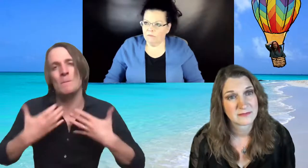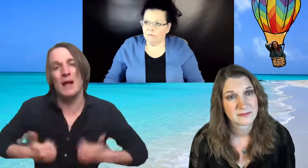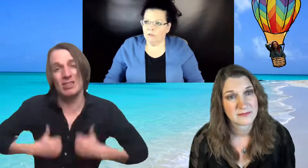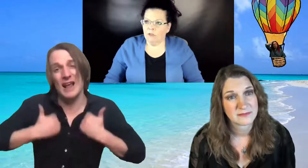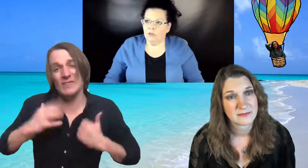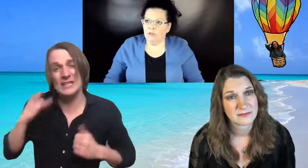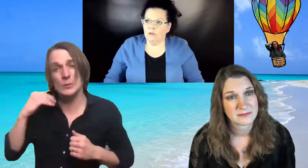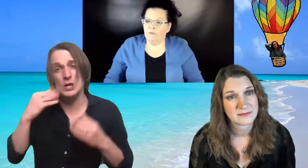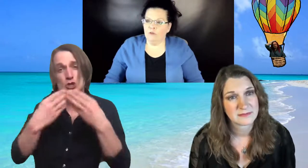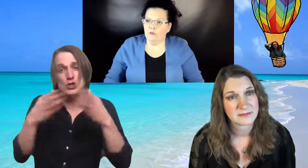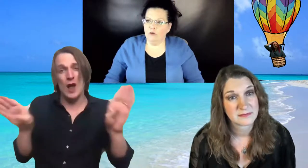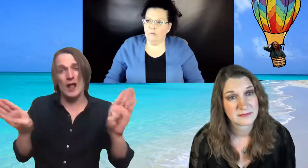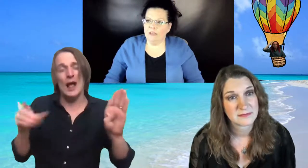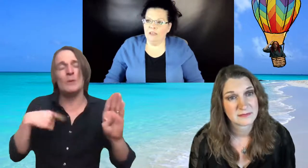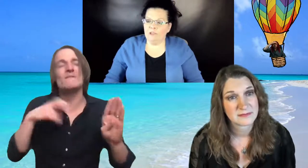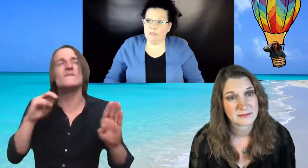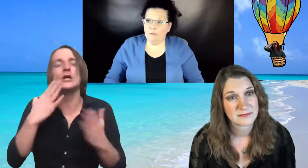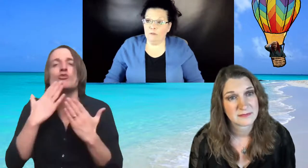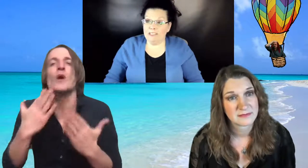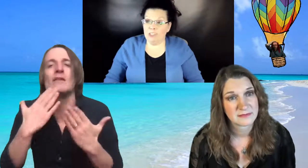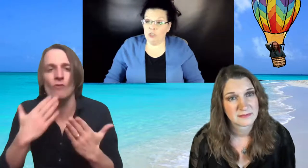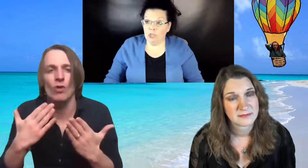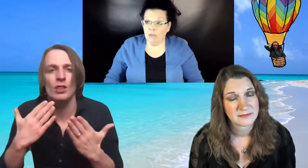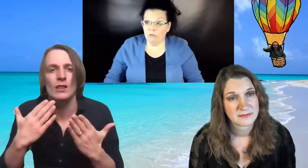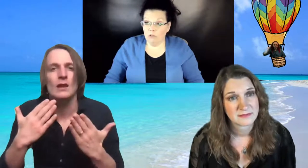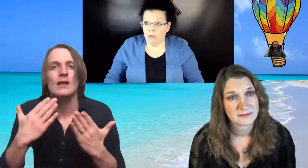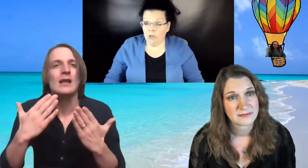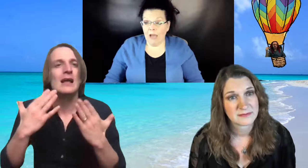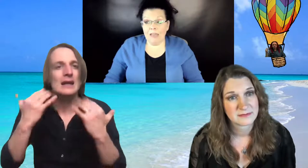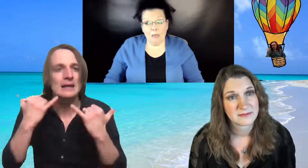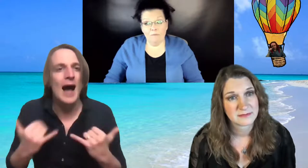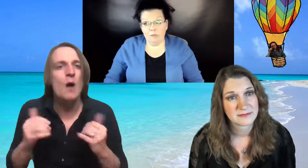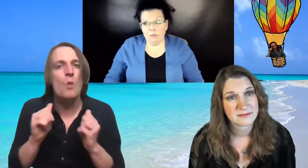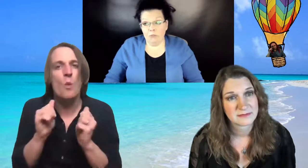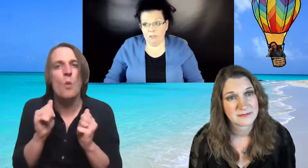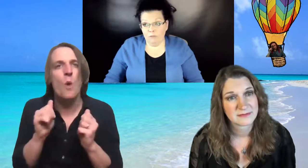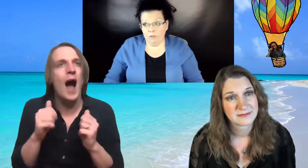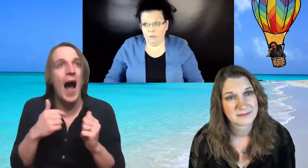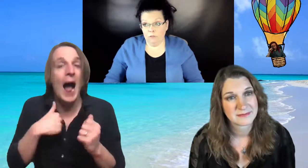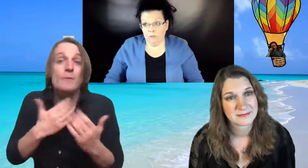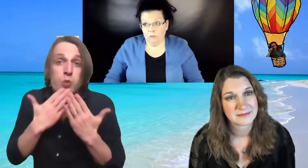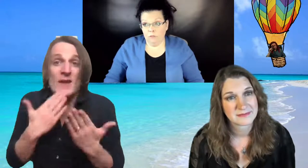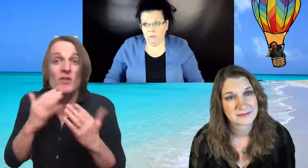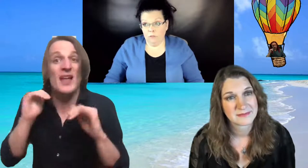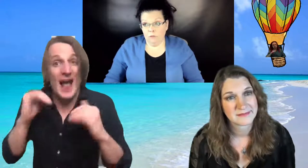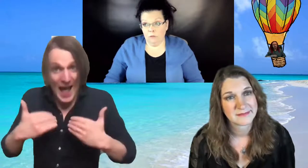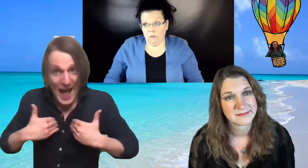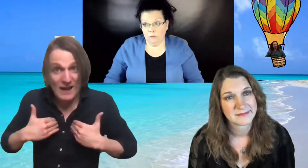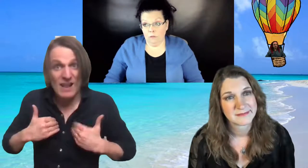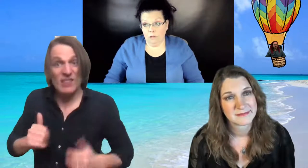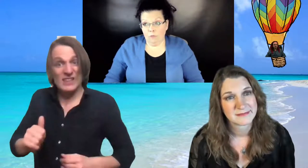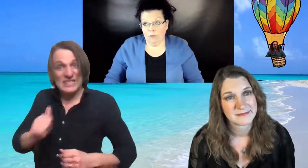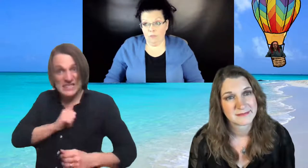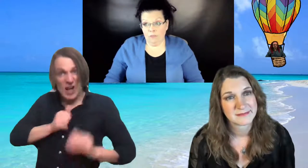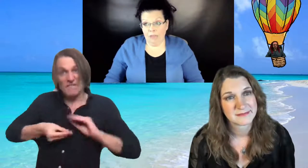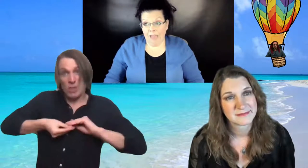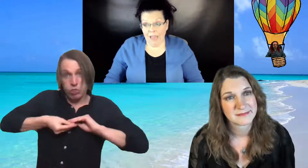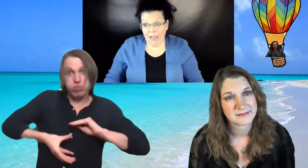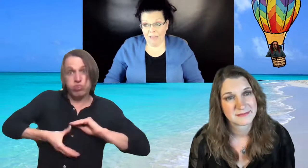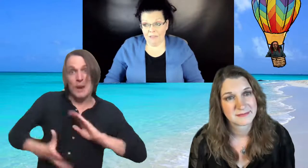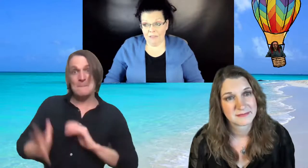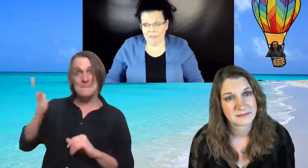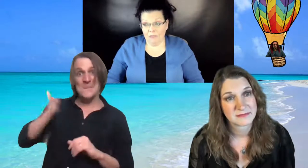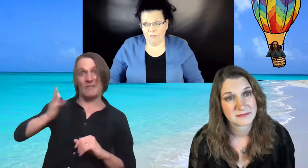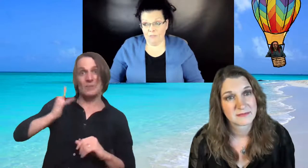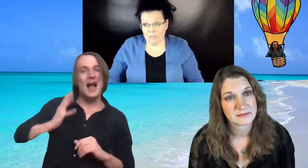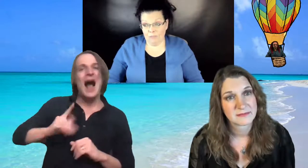overnight. You have to go, you know, my life experience in general, I am very grateful. I'm grateful that I